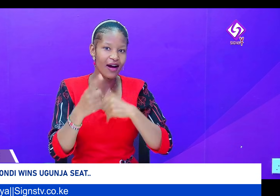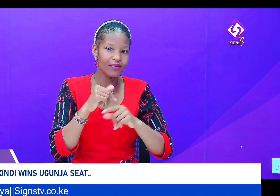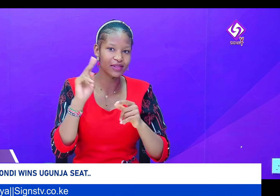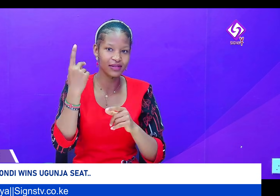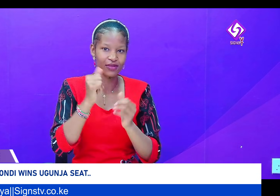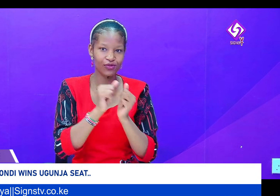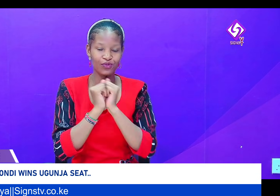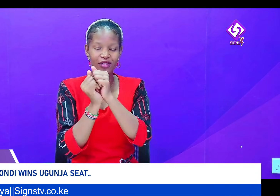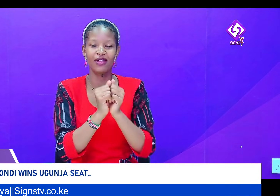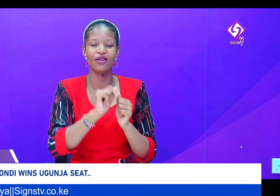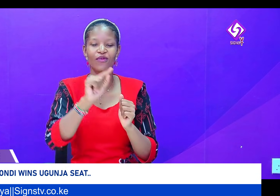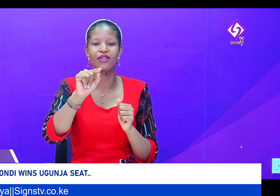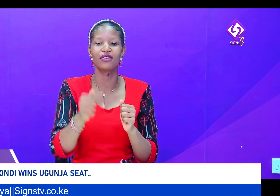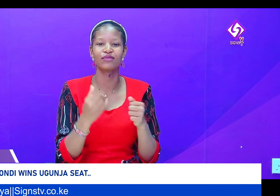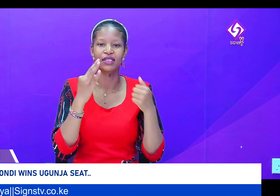second with